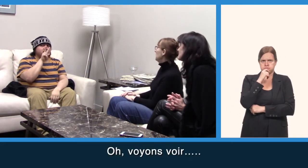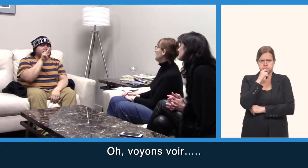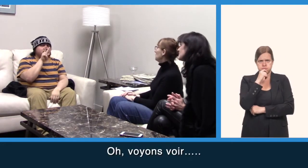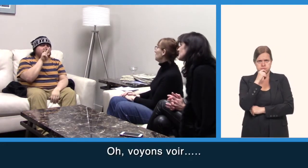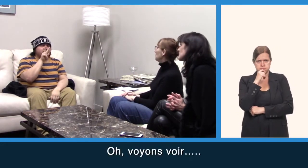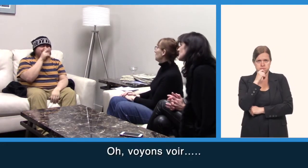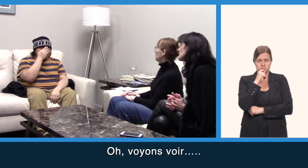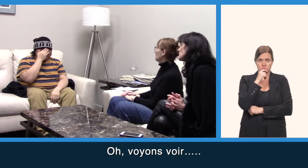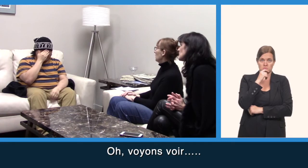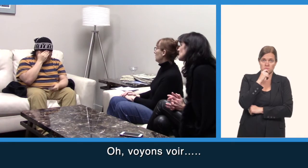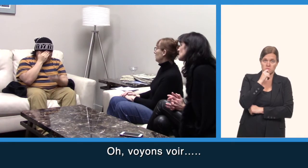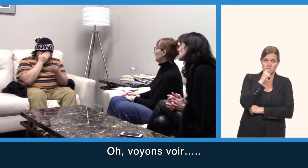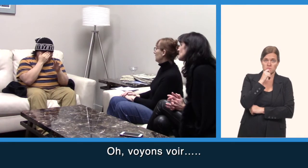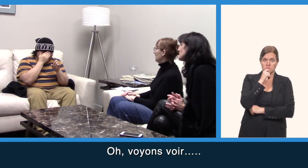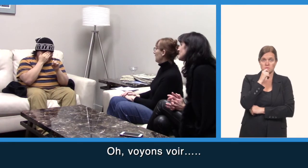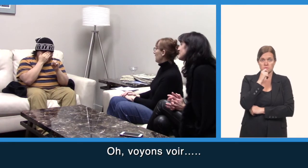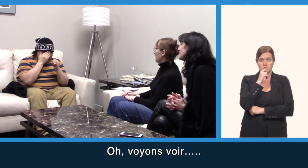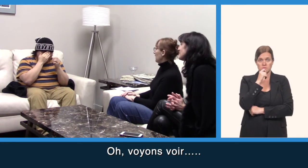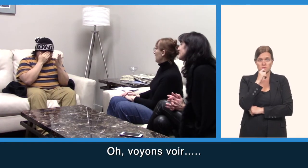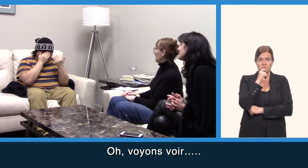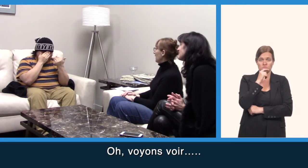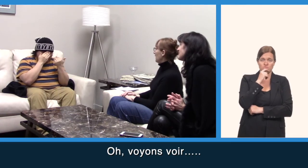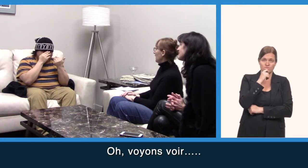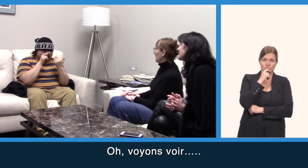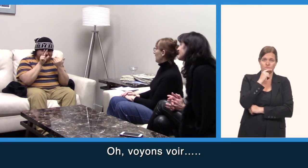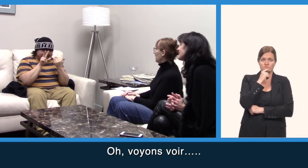Let me see. Oh, Hmm.